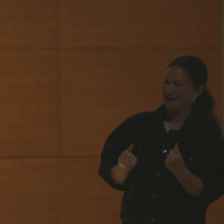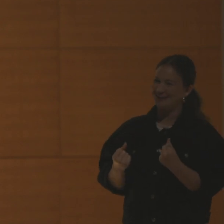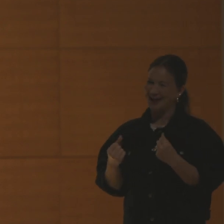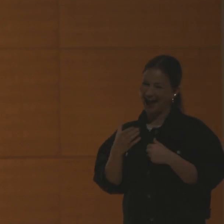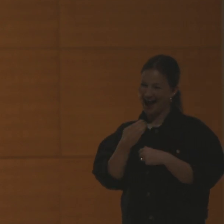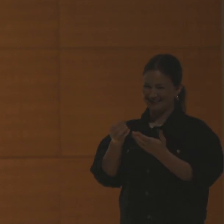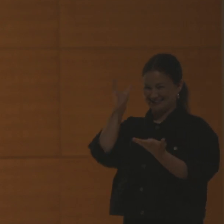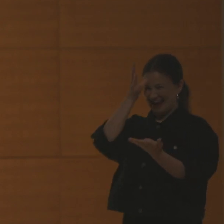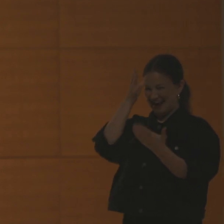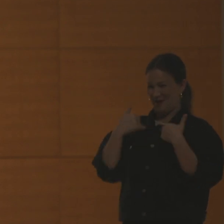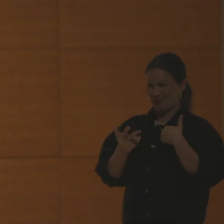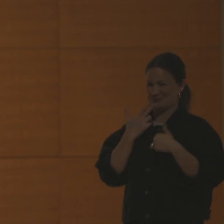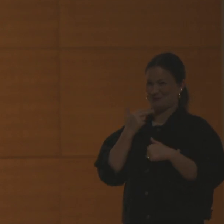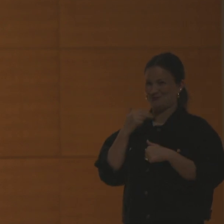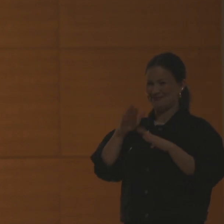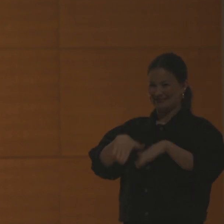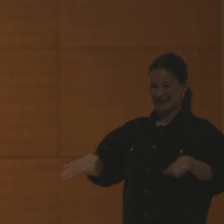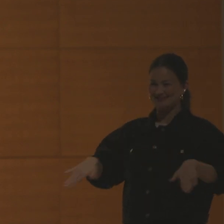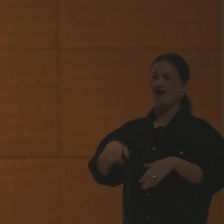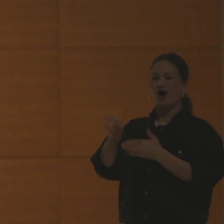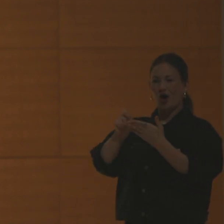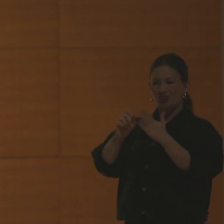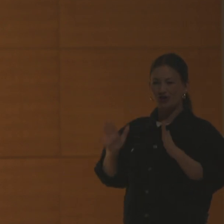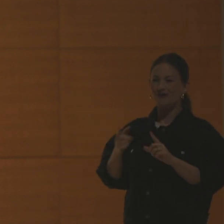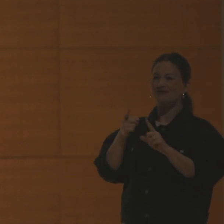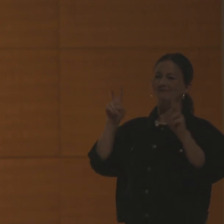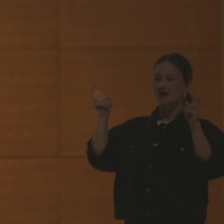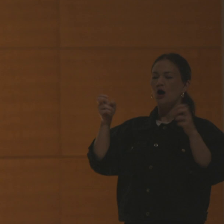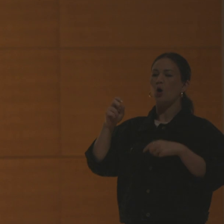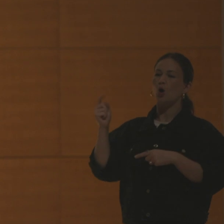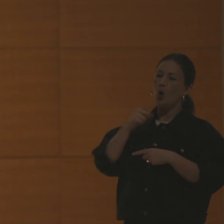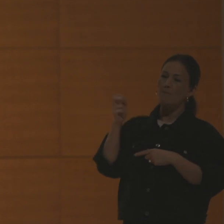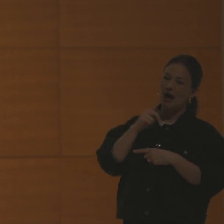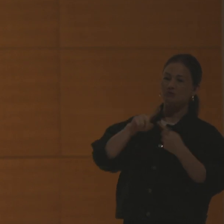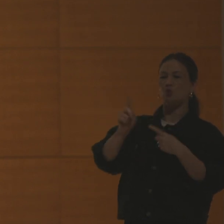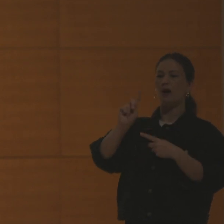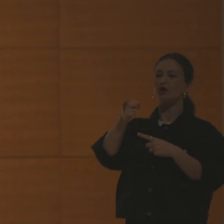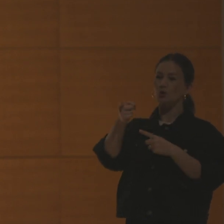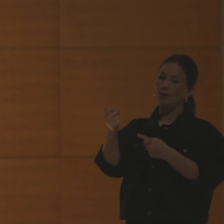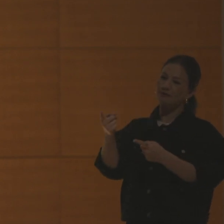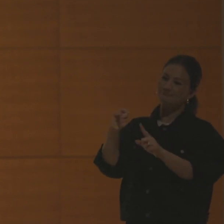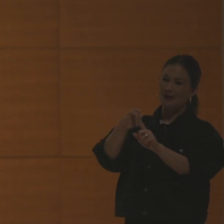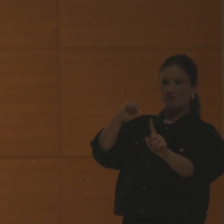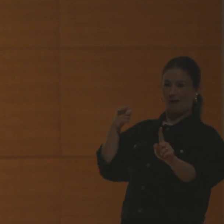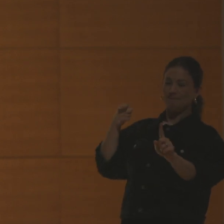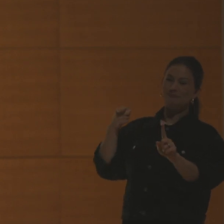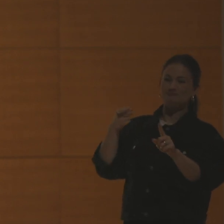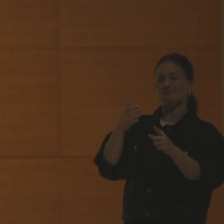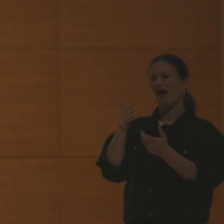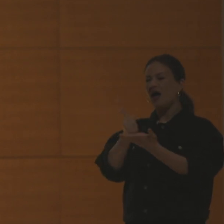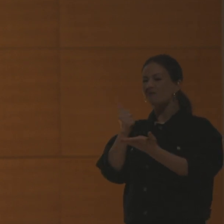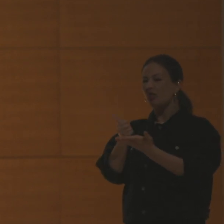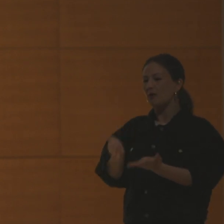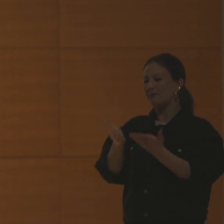kids. He is the author of the book, Go Back to Where You Came From, and other helpful recommendations on becoming American, and the